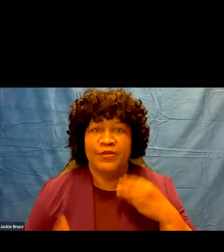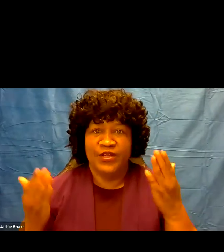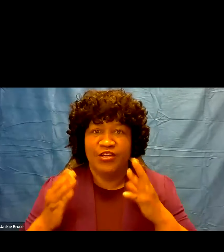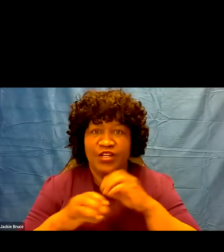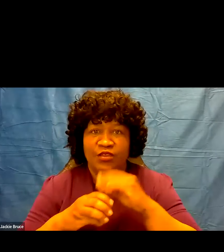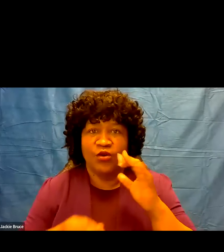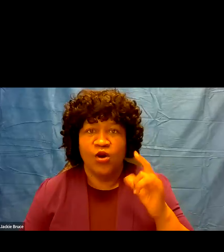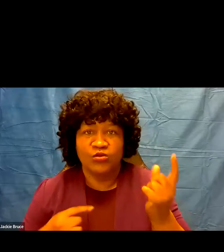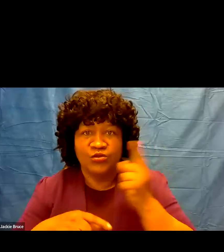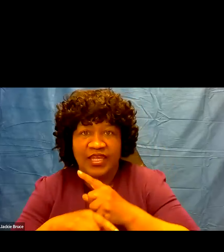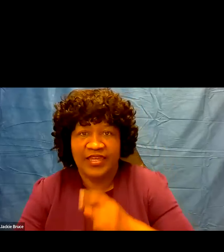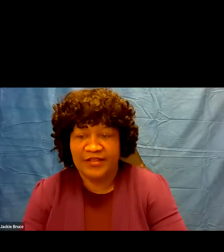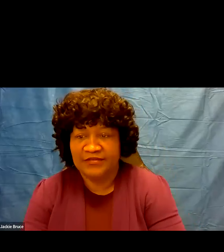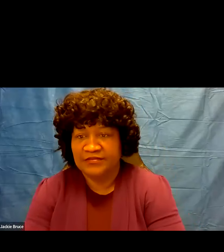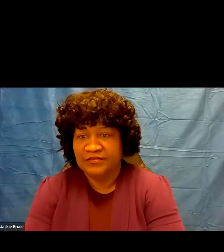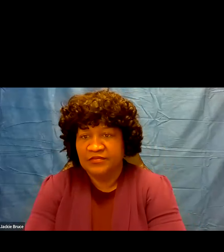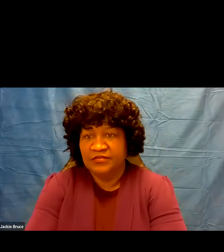today.